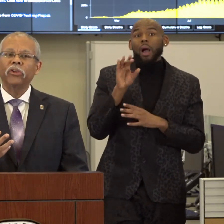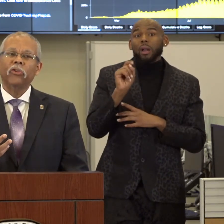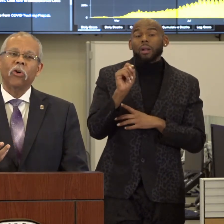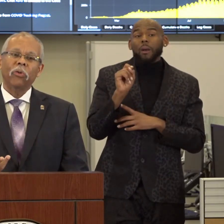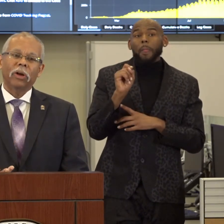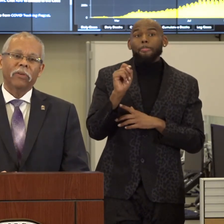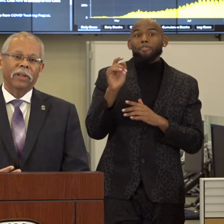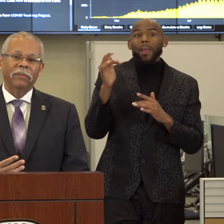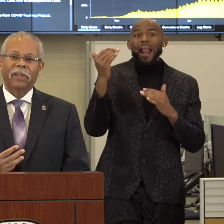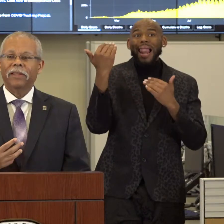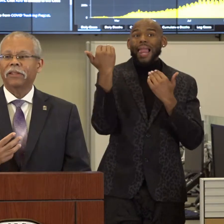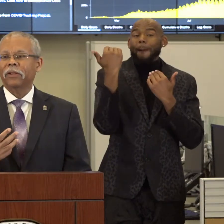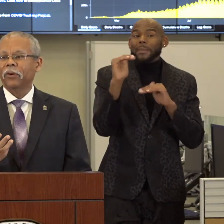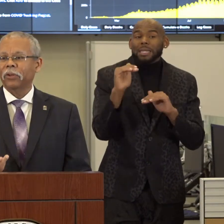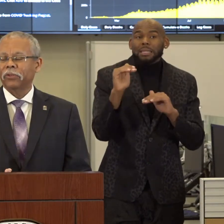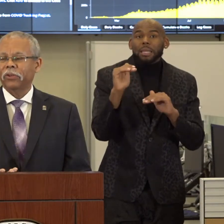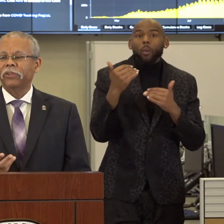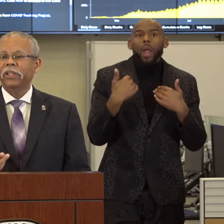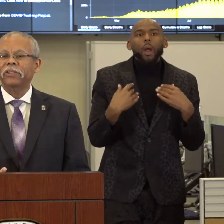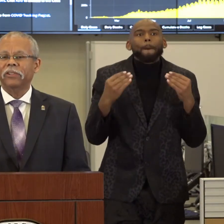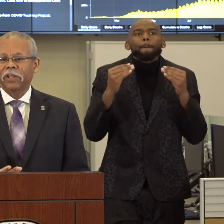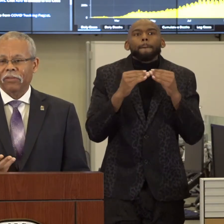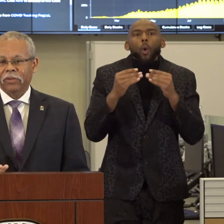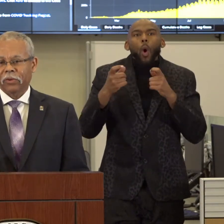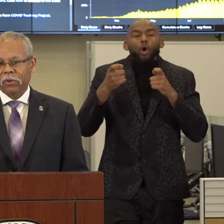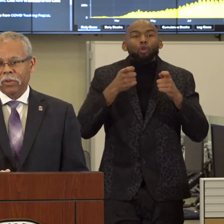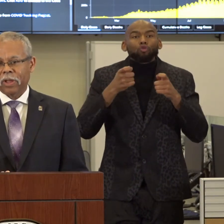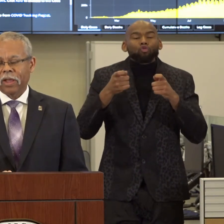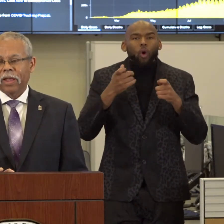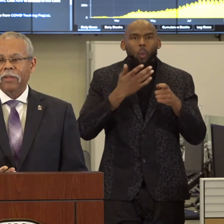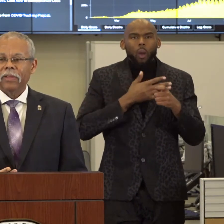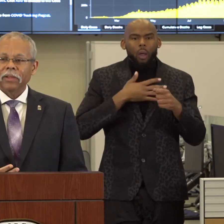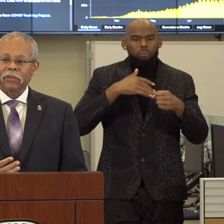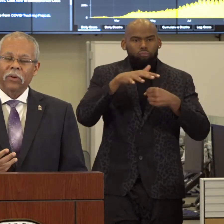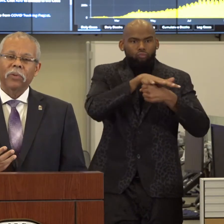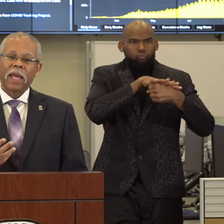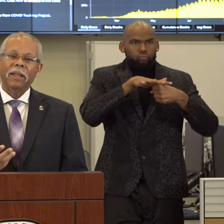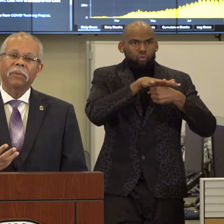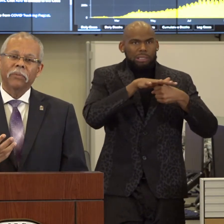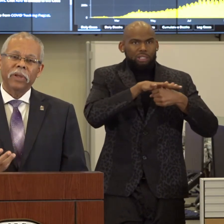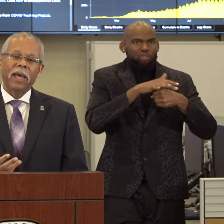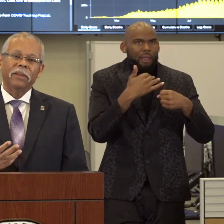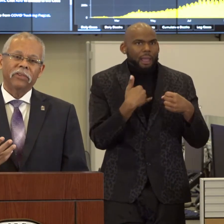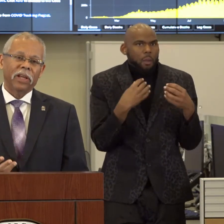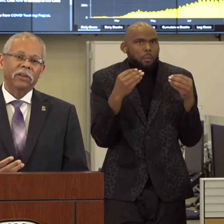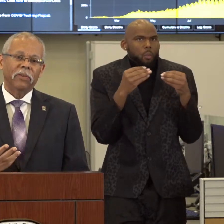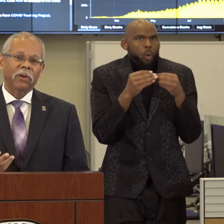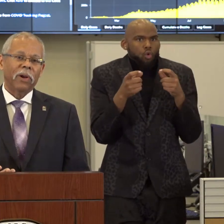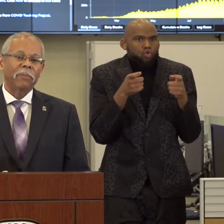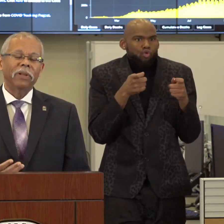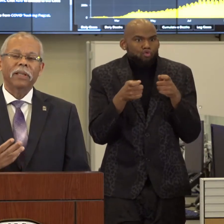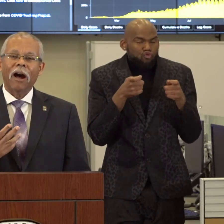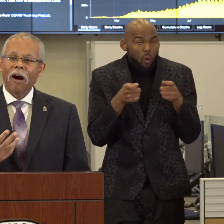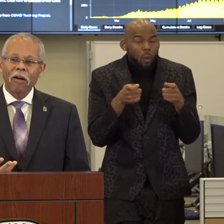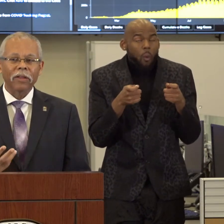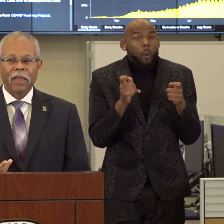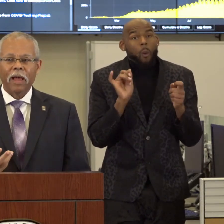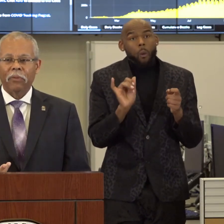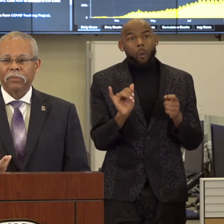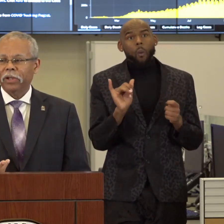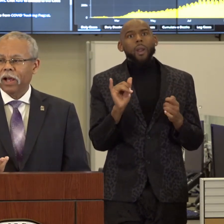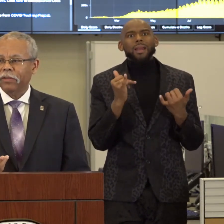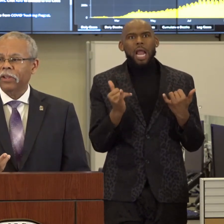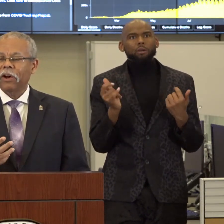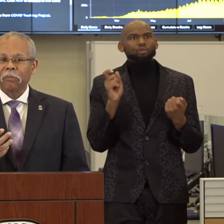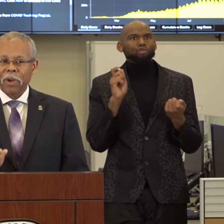had more control over it, and saying that the local jurisdictions have control. And then so we had to change very rapidly. All of